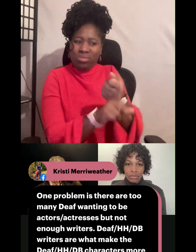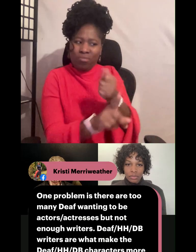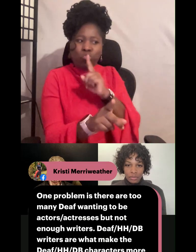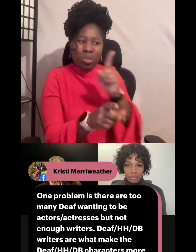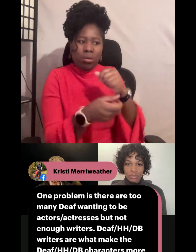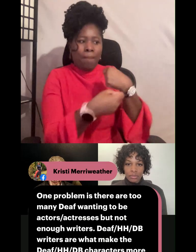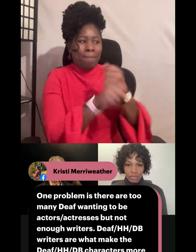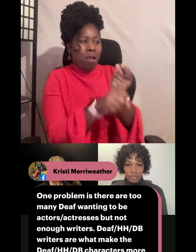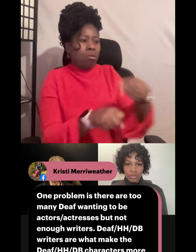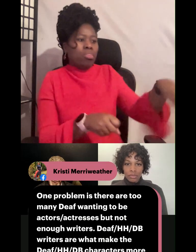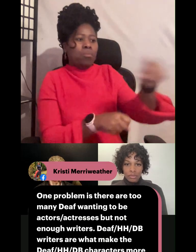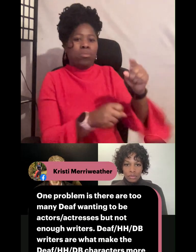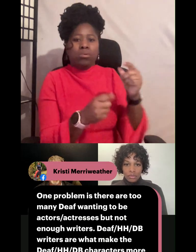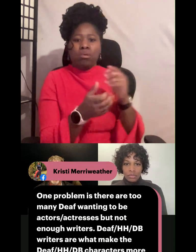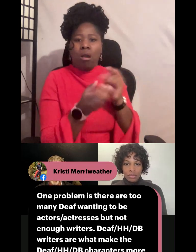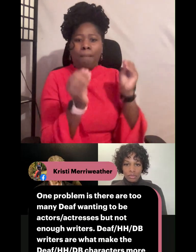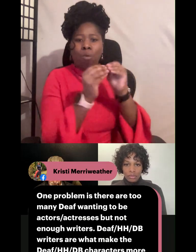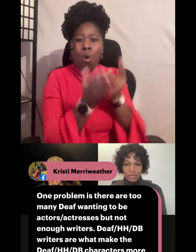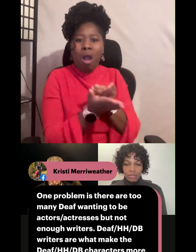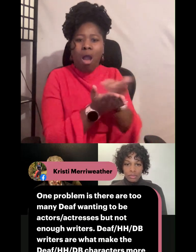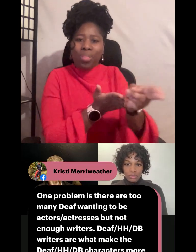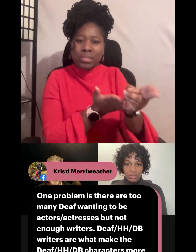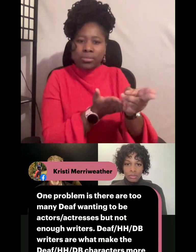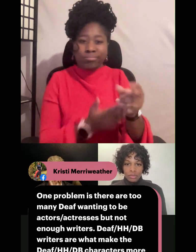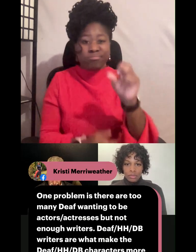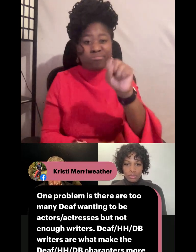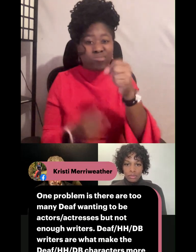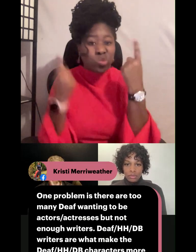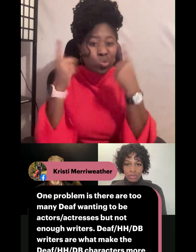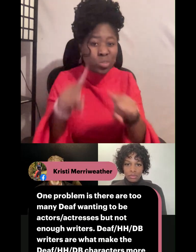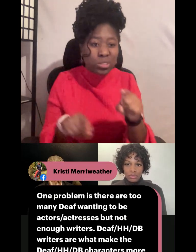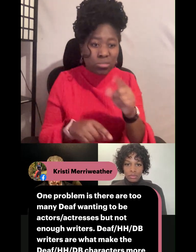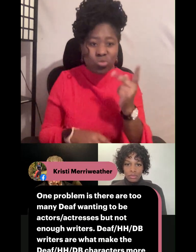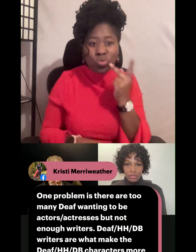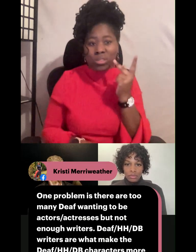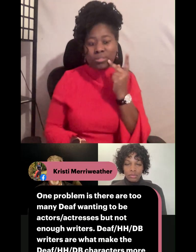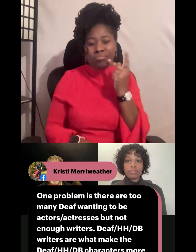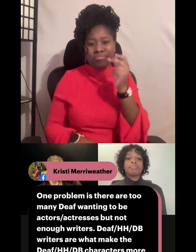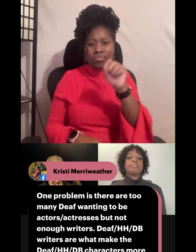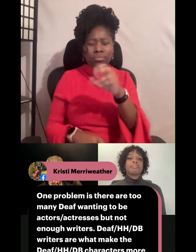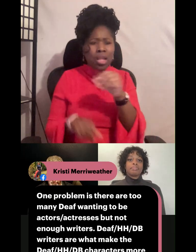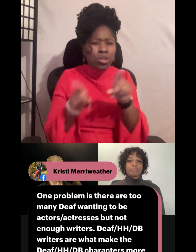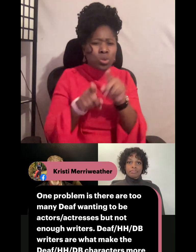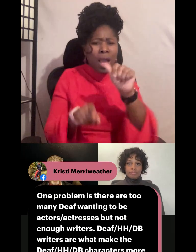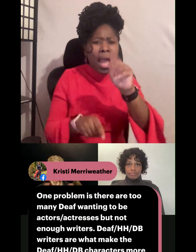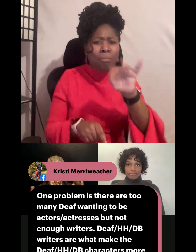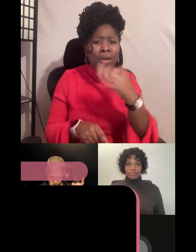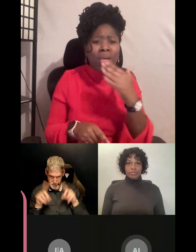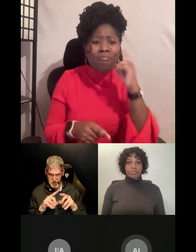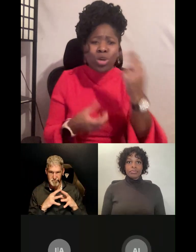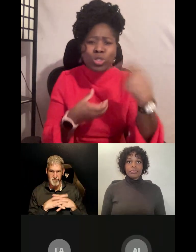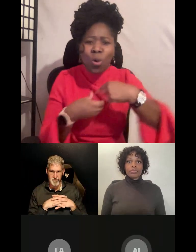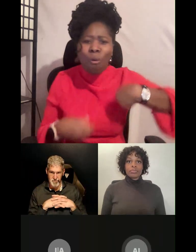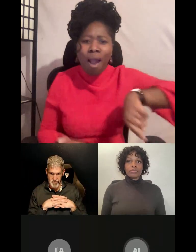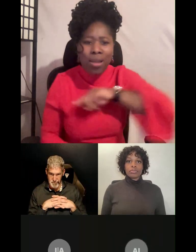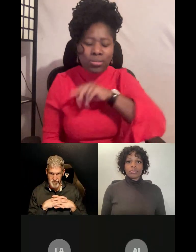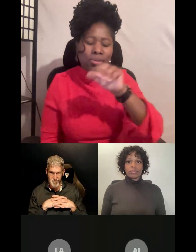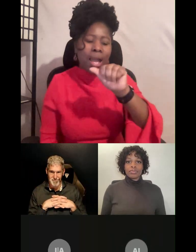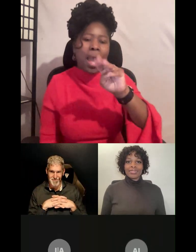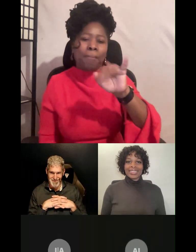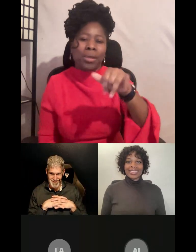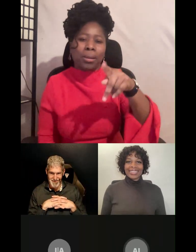writers. Deaf, hard of hearing, deaf blind writers are what makes the deaf, hard of hearing, deaf blind characters more